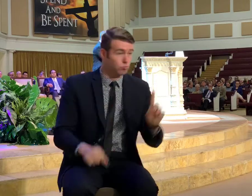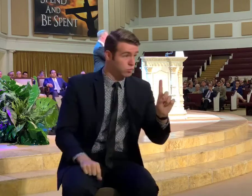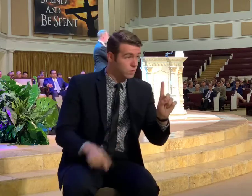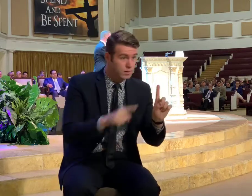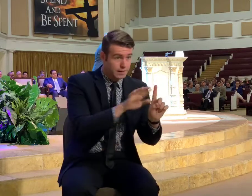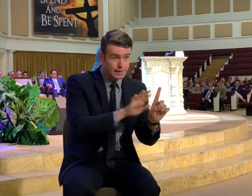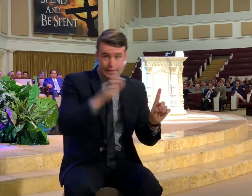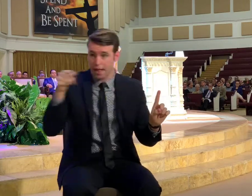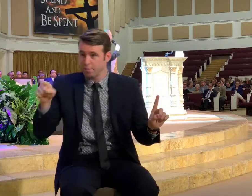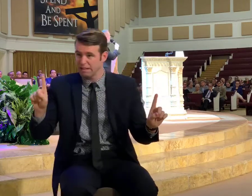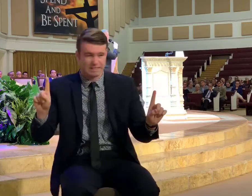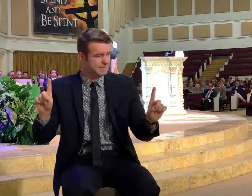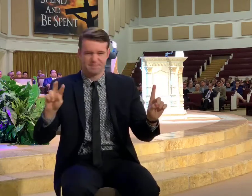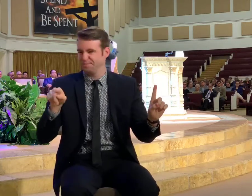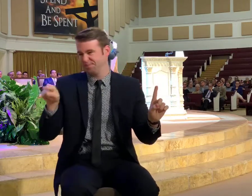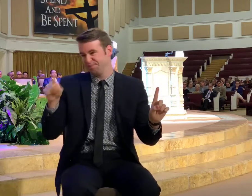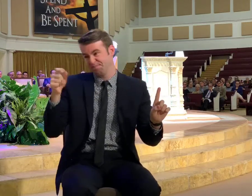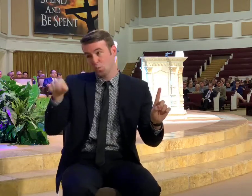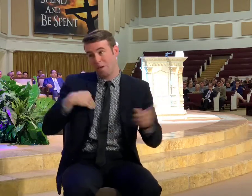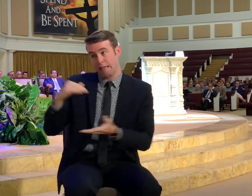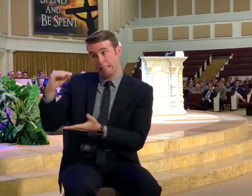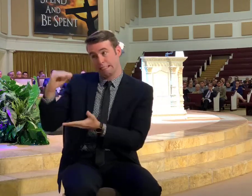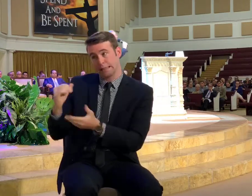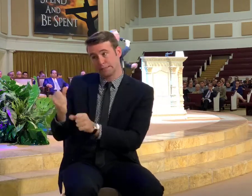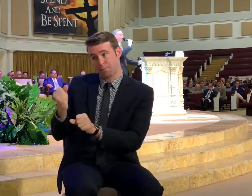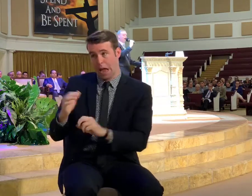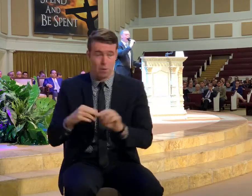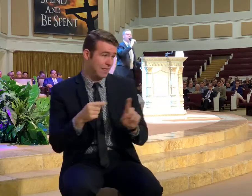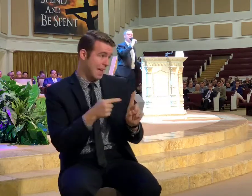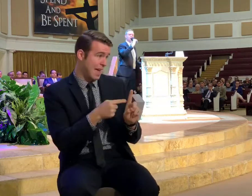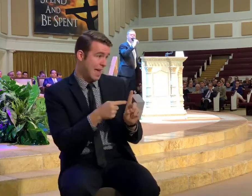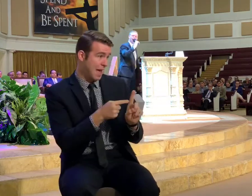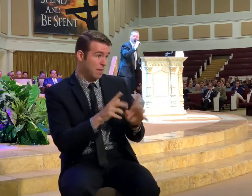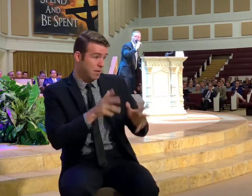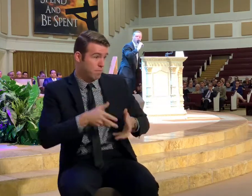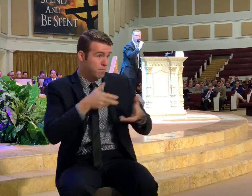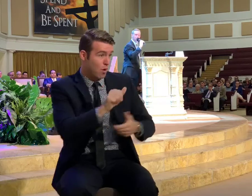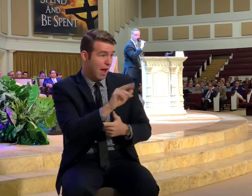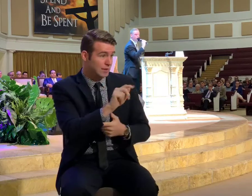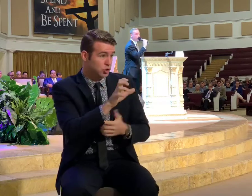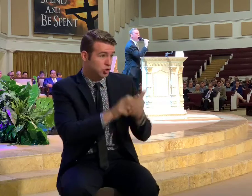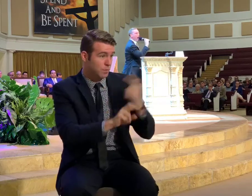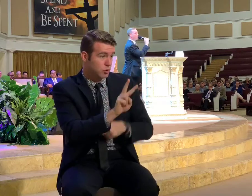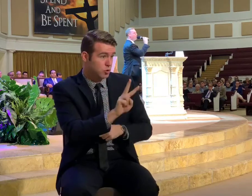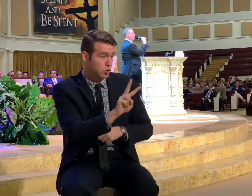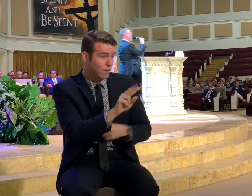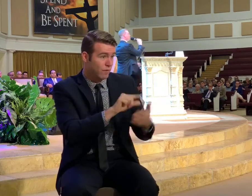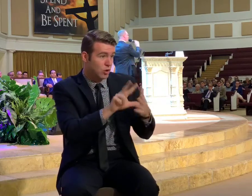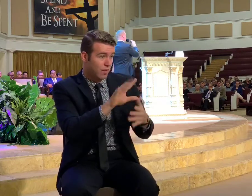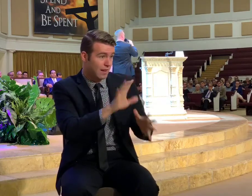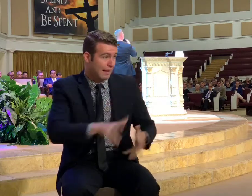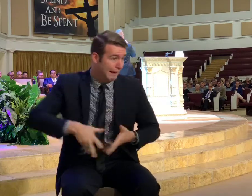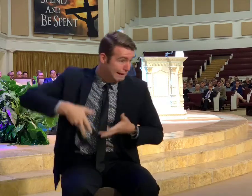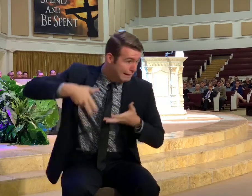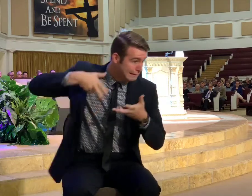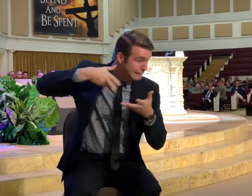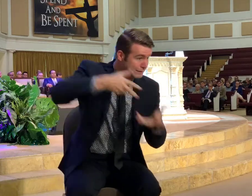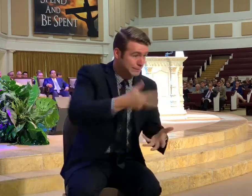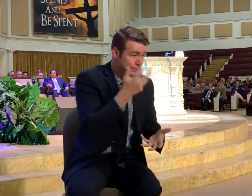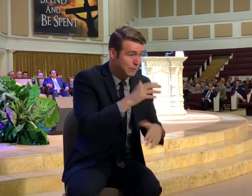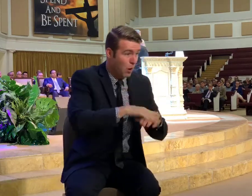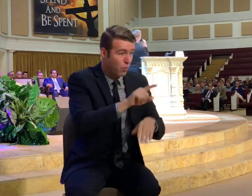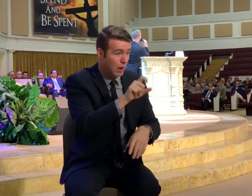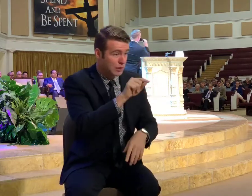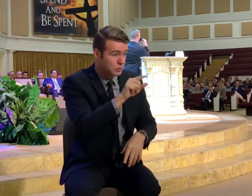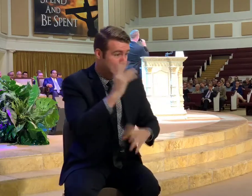anointing and less power. That same Holy Ghost that poured out in Acts chapter chapter 2 upon the apostles and the